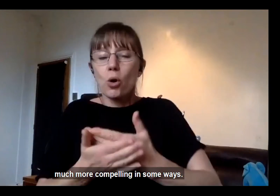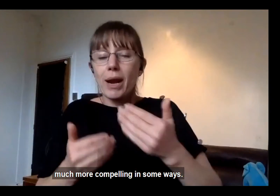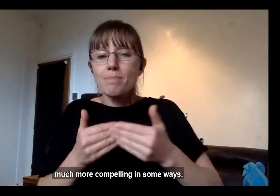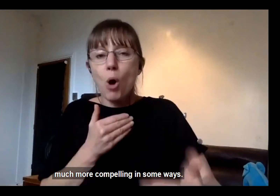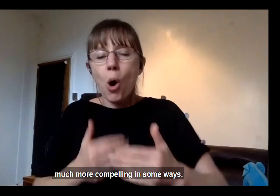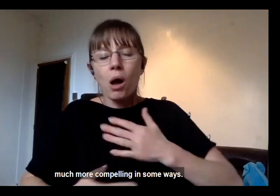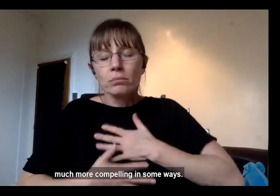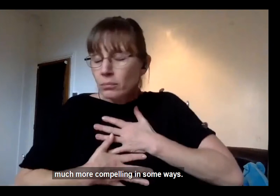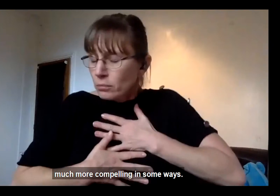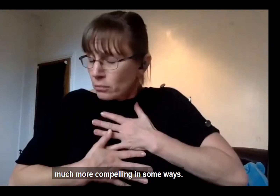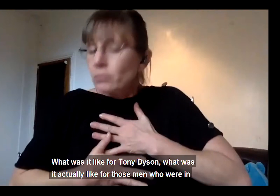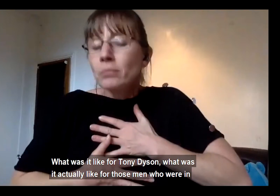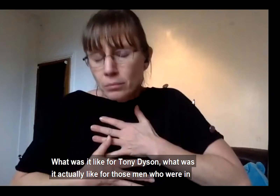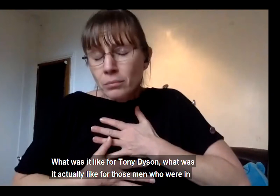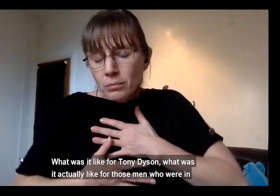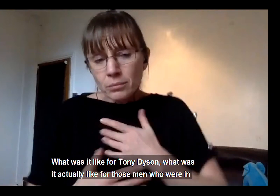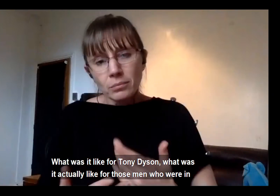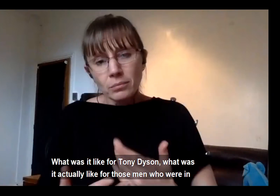ways.